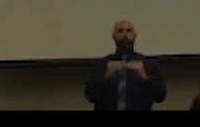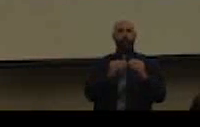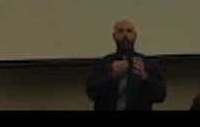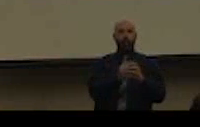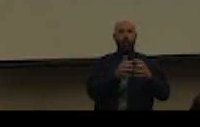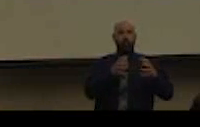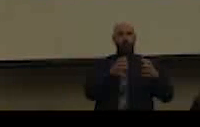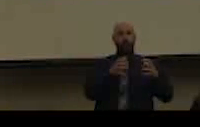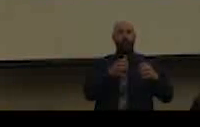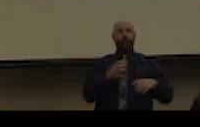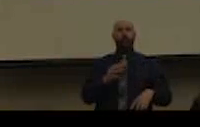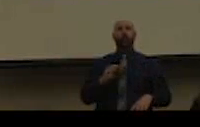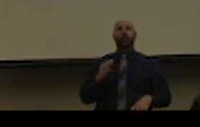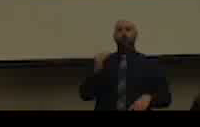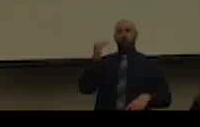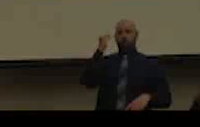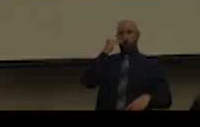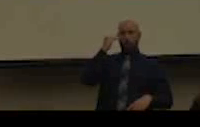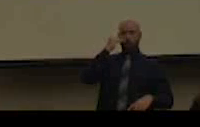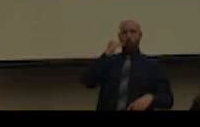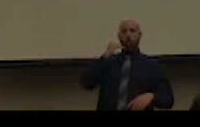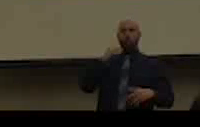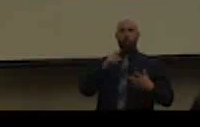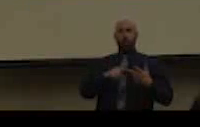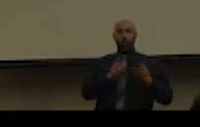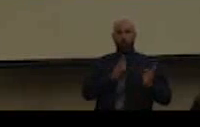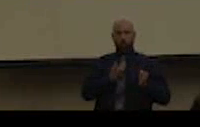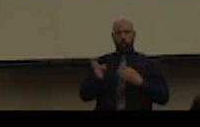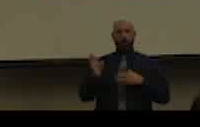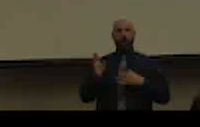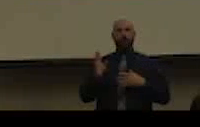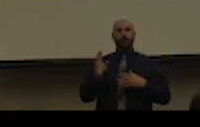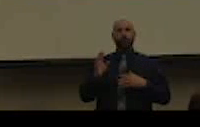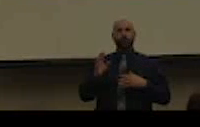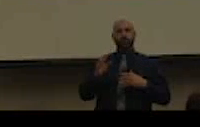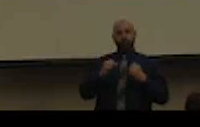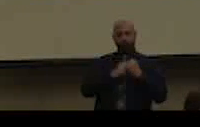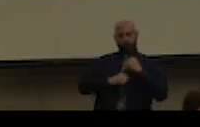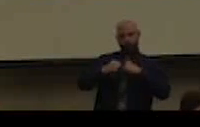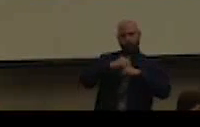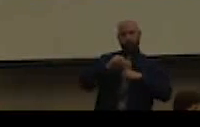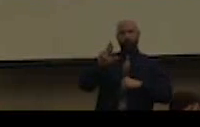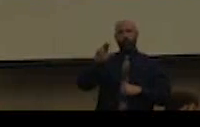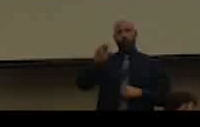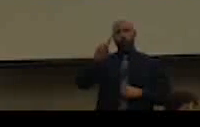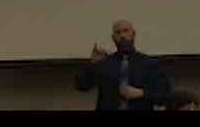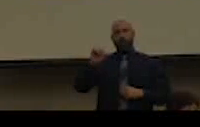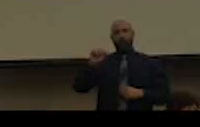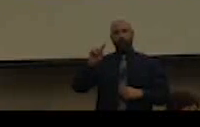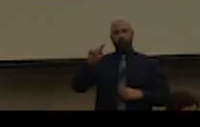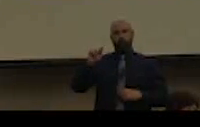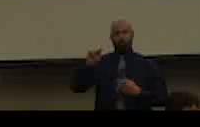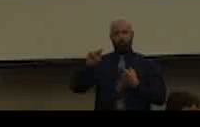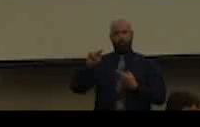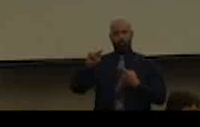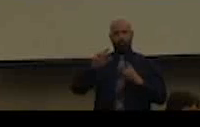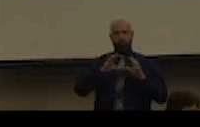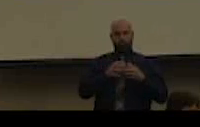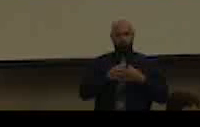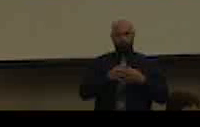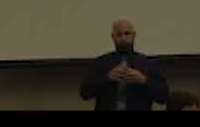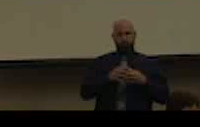and organized and funded and structured Ready Start is, the more likely I think it is that you have